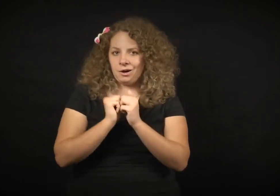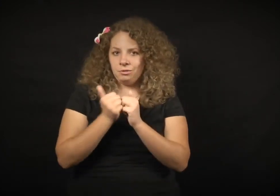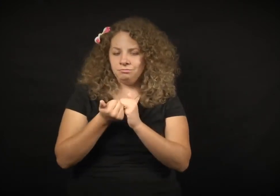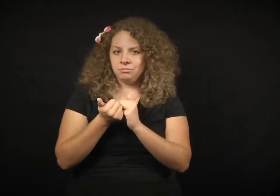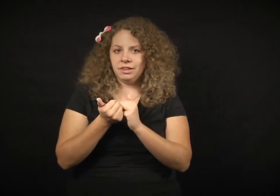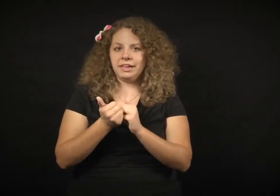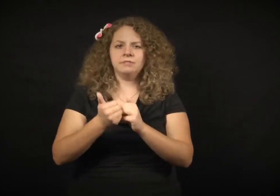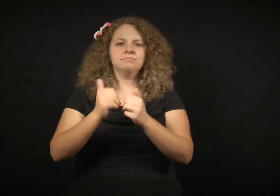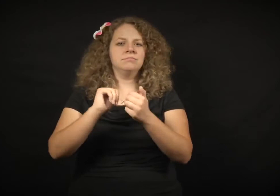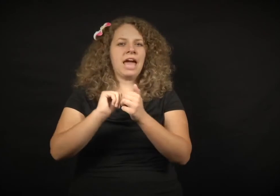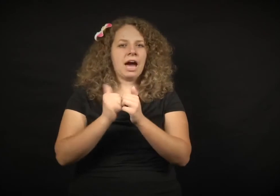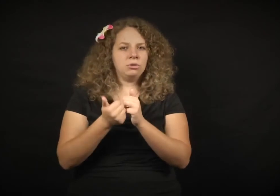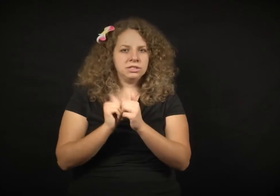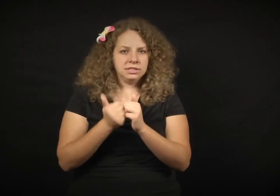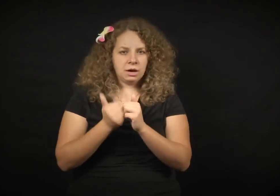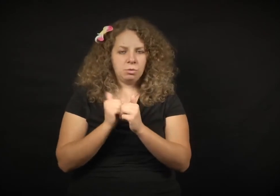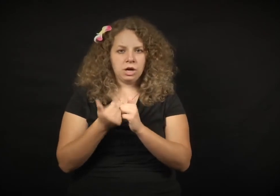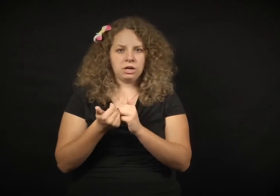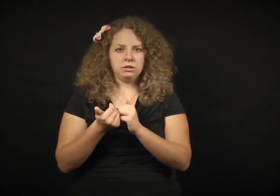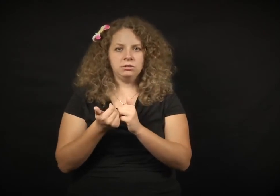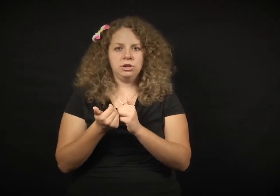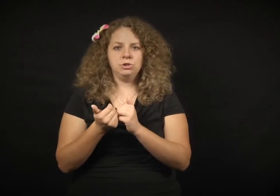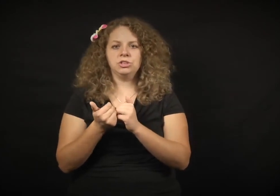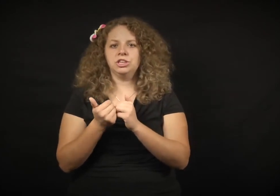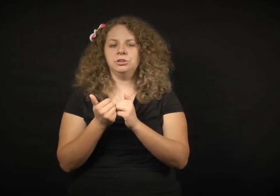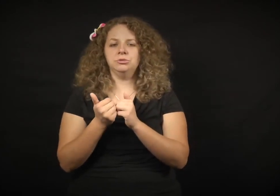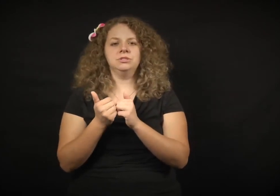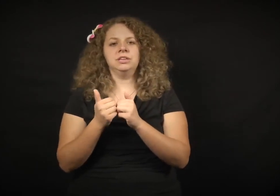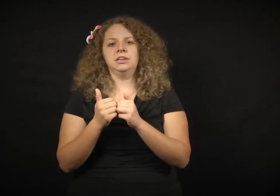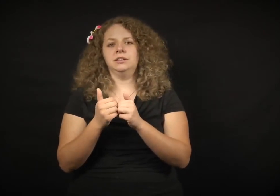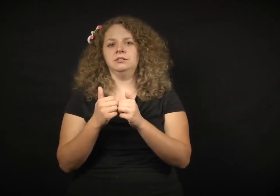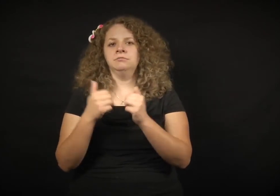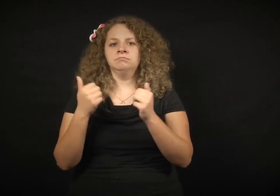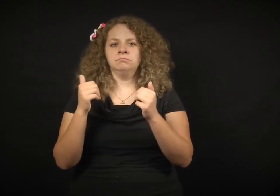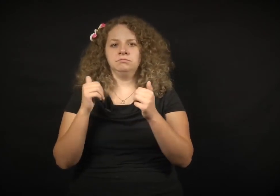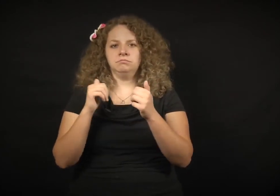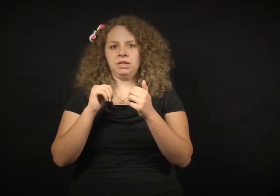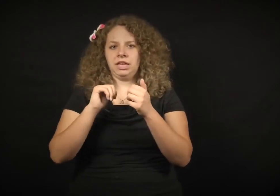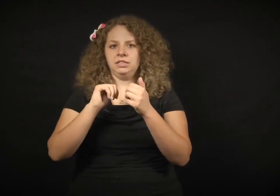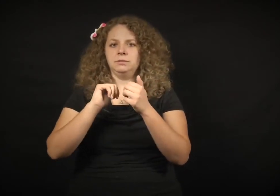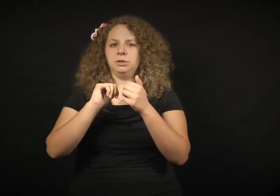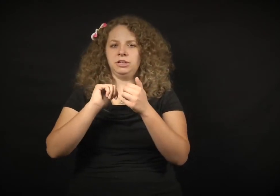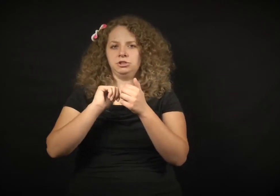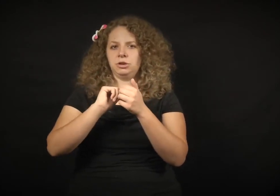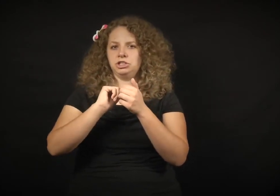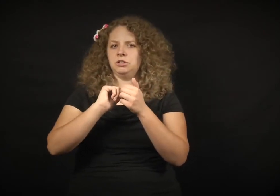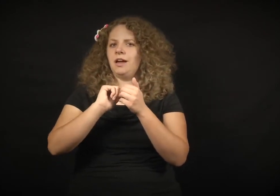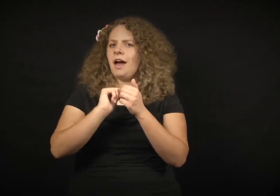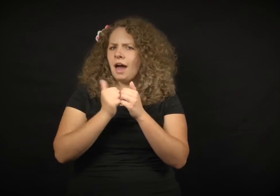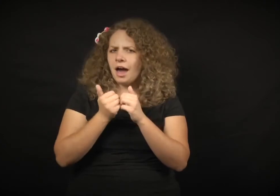How, like how does that work? Usually used in a WH question.